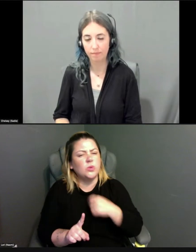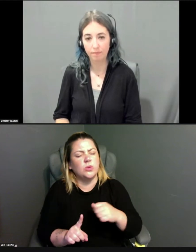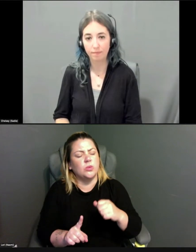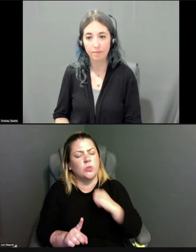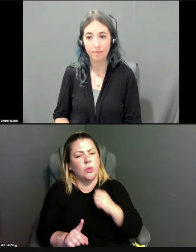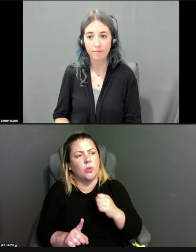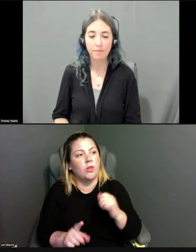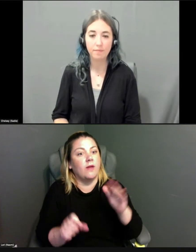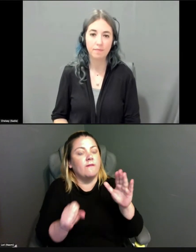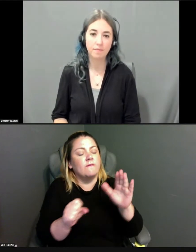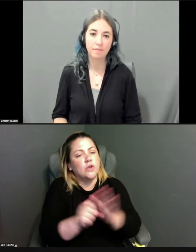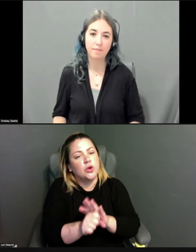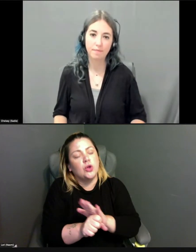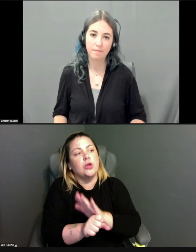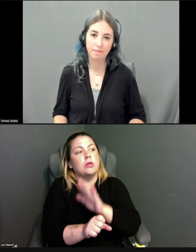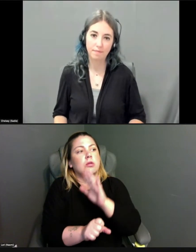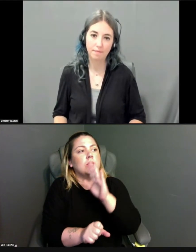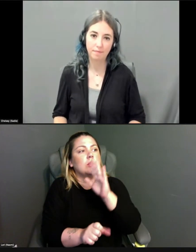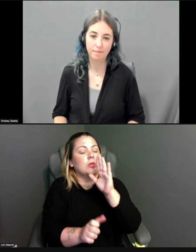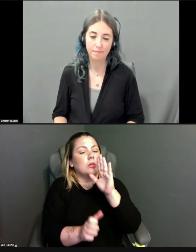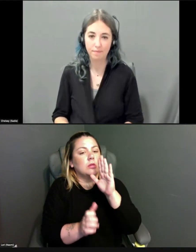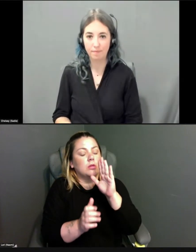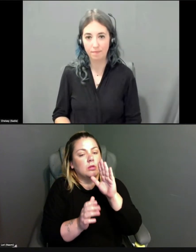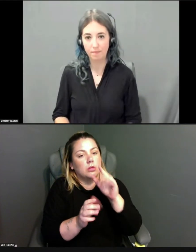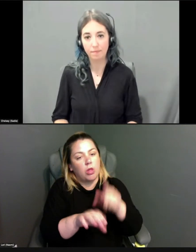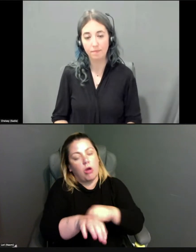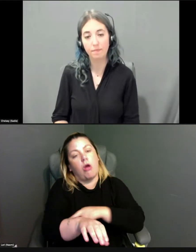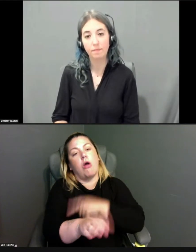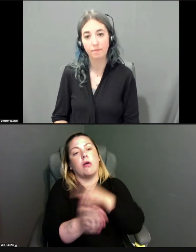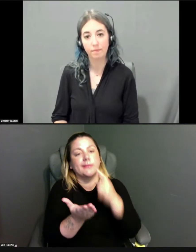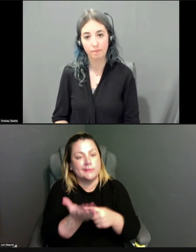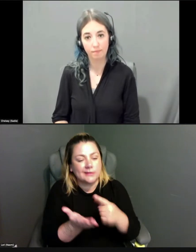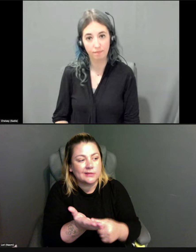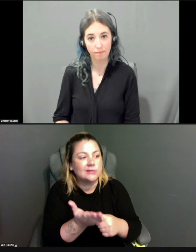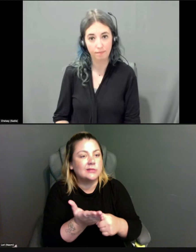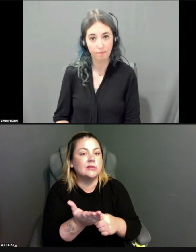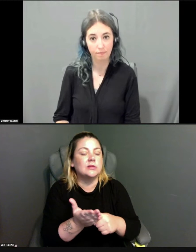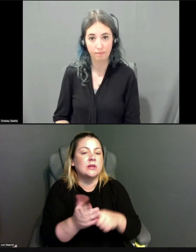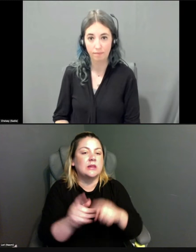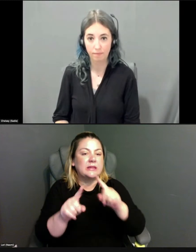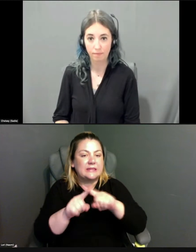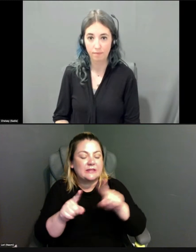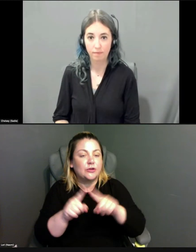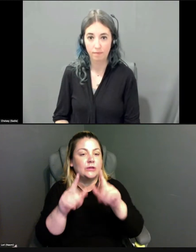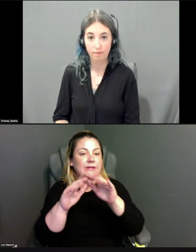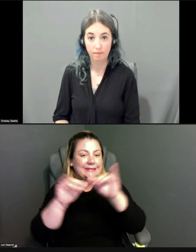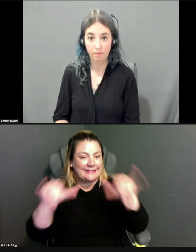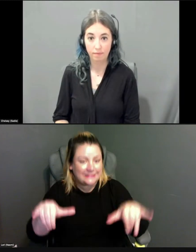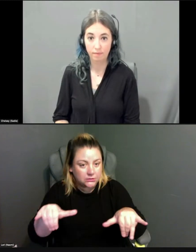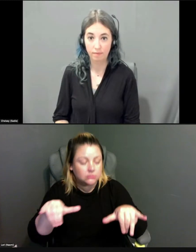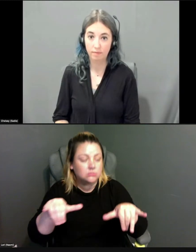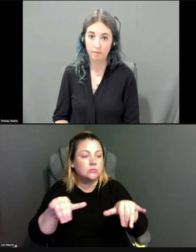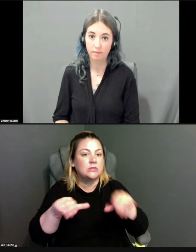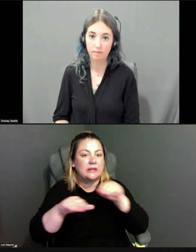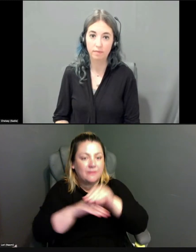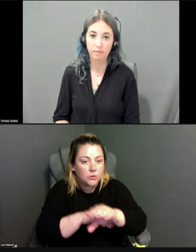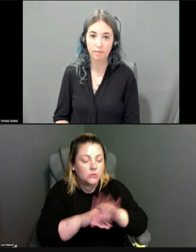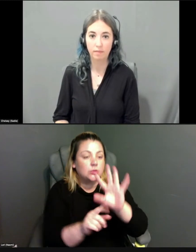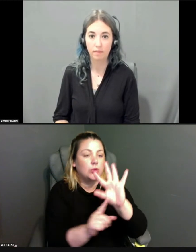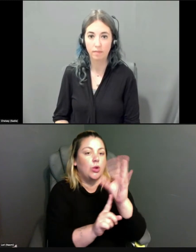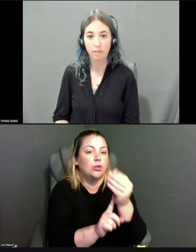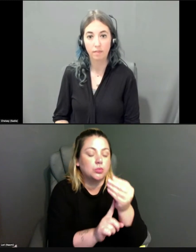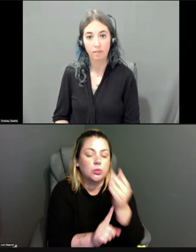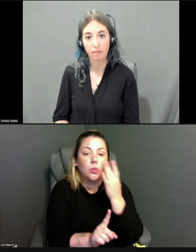dive into specifically how those systems play out in diet culture, because as to